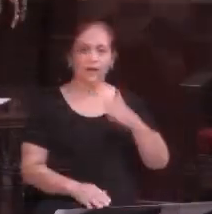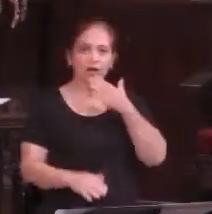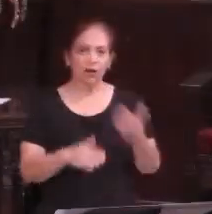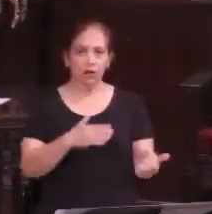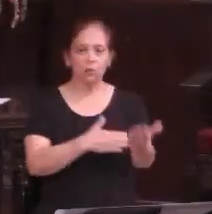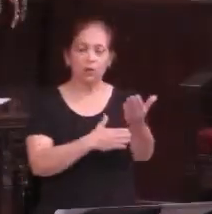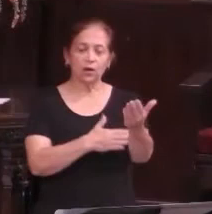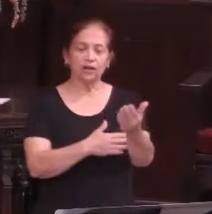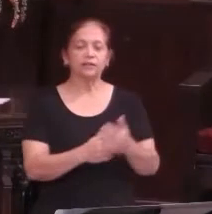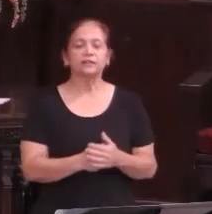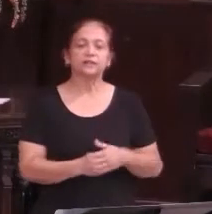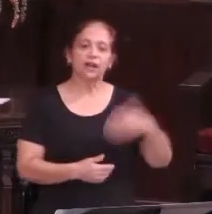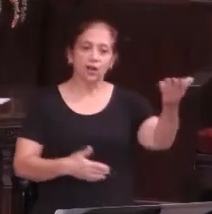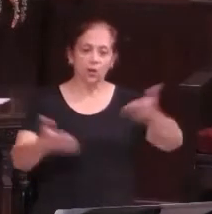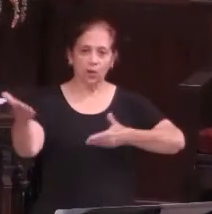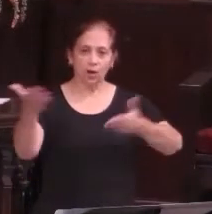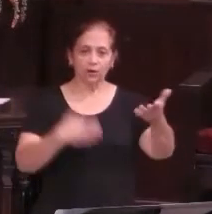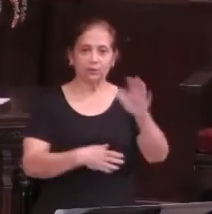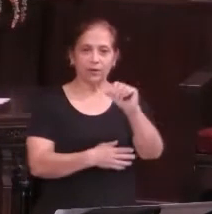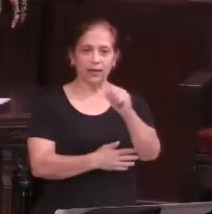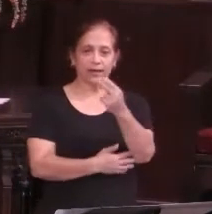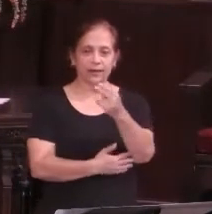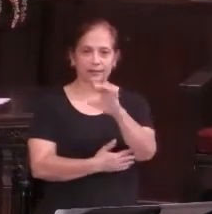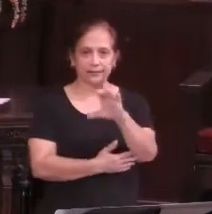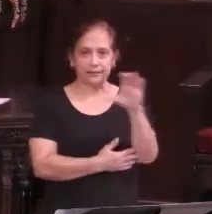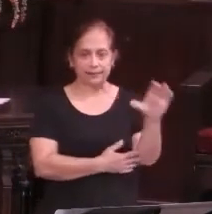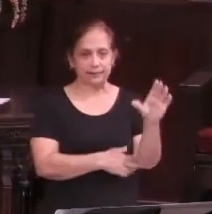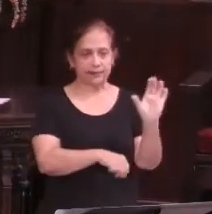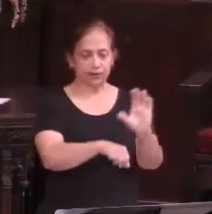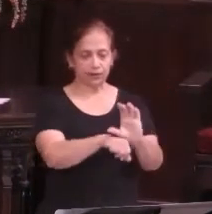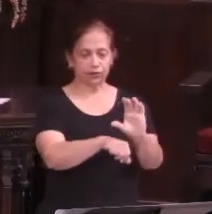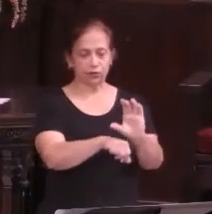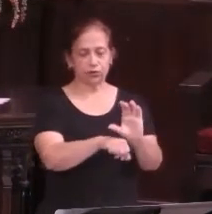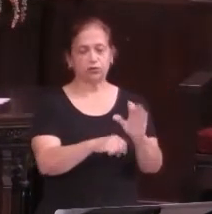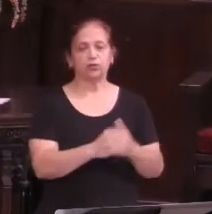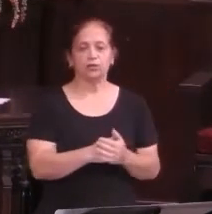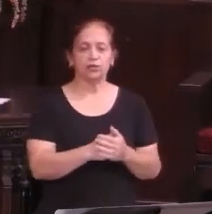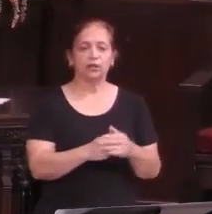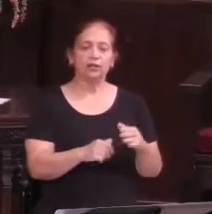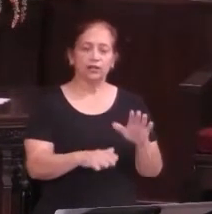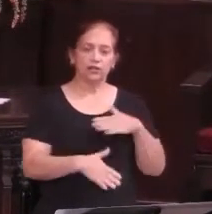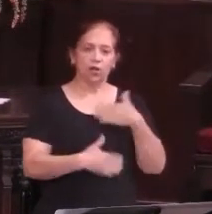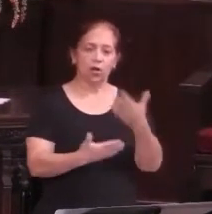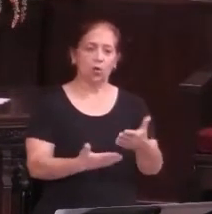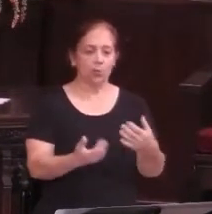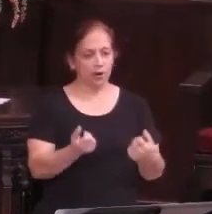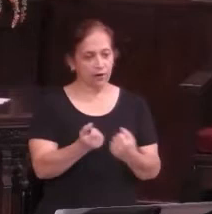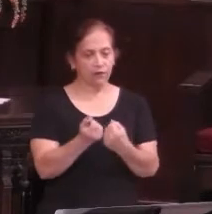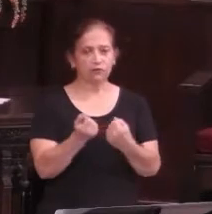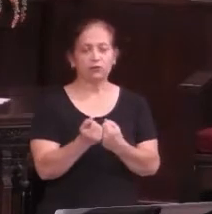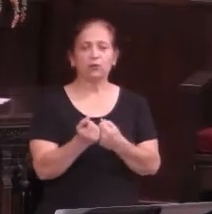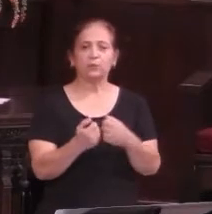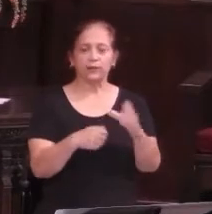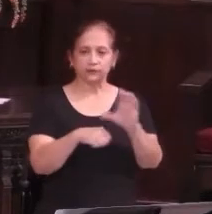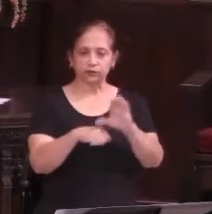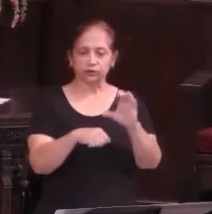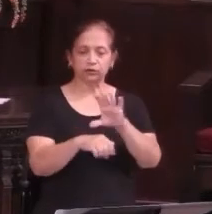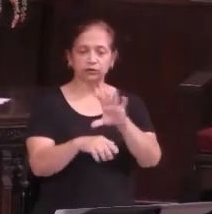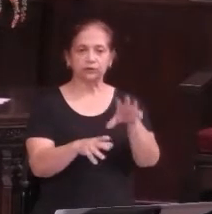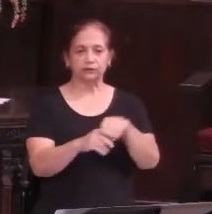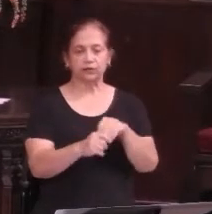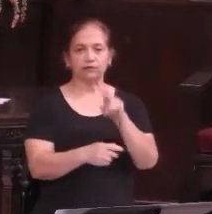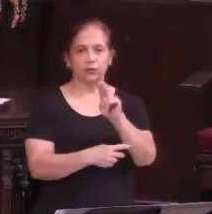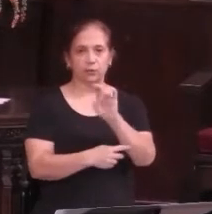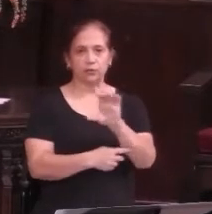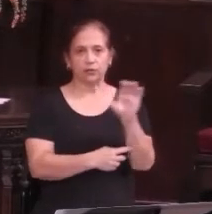Good morning, and welcome to Asylum Hill Congregational Church, an open and affirming congregation in the United Church